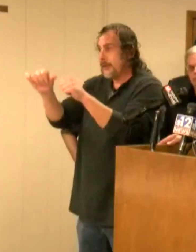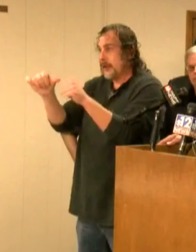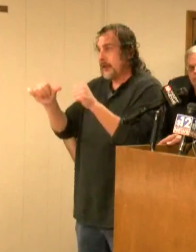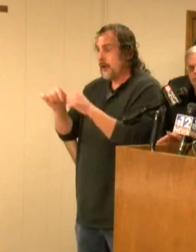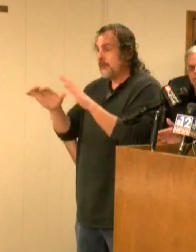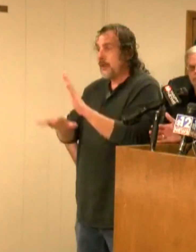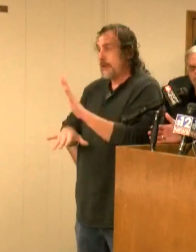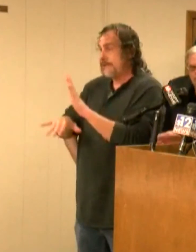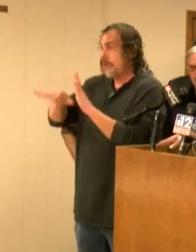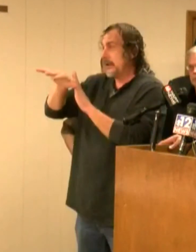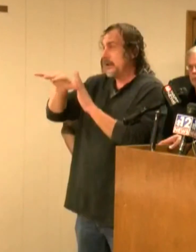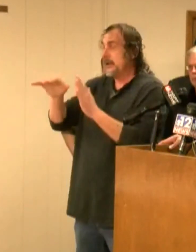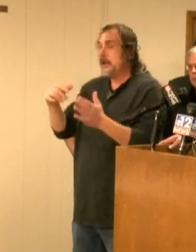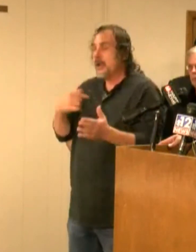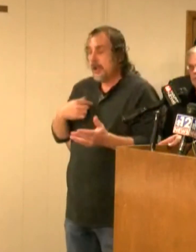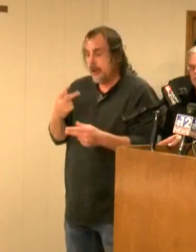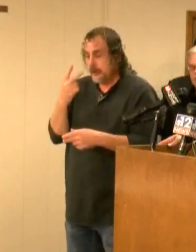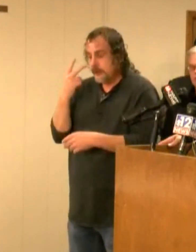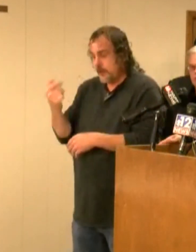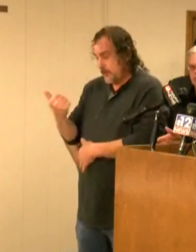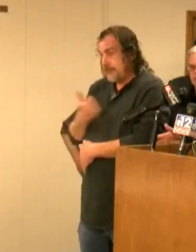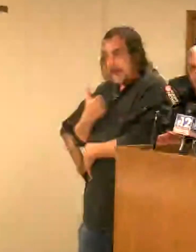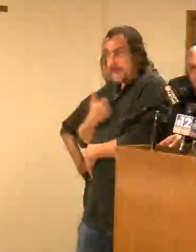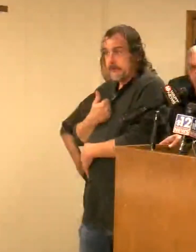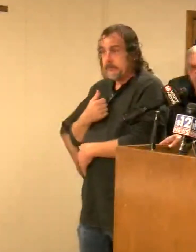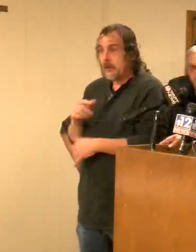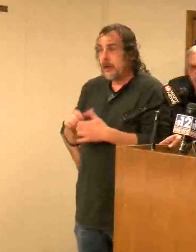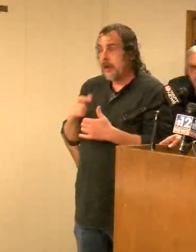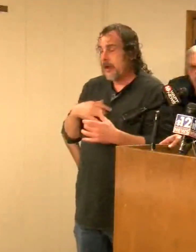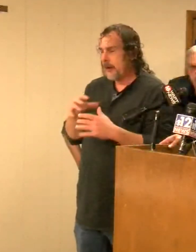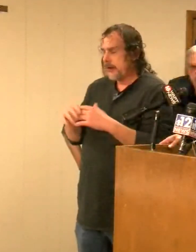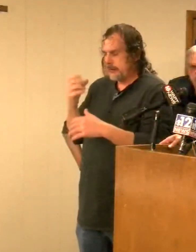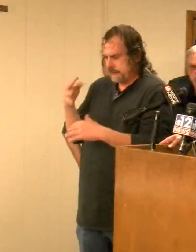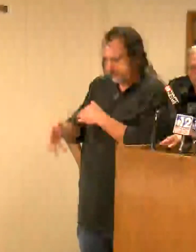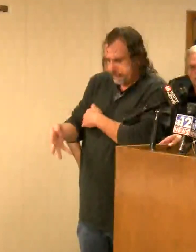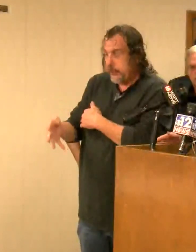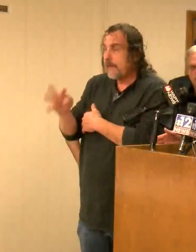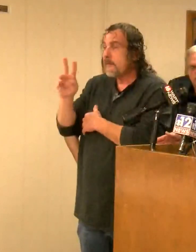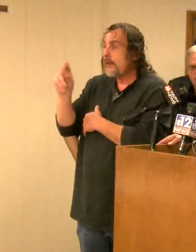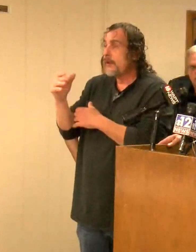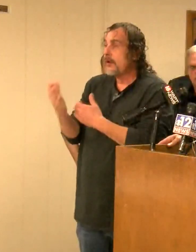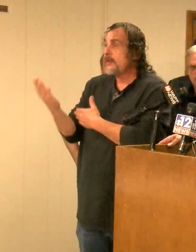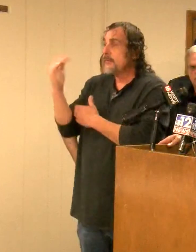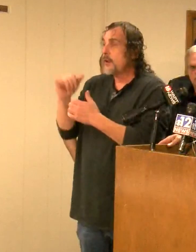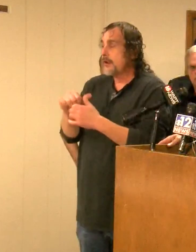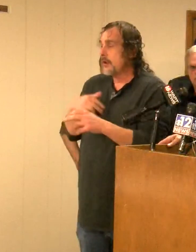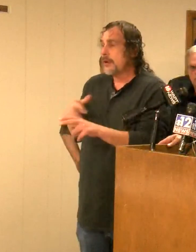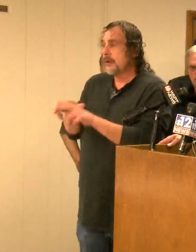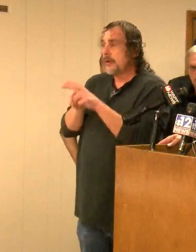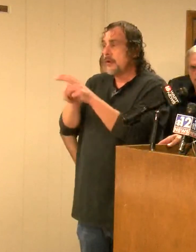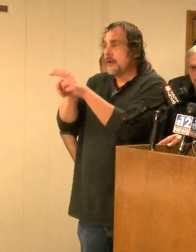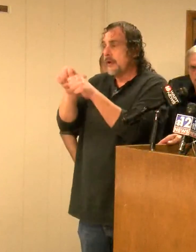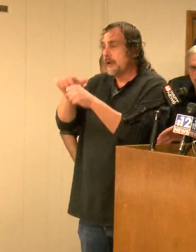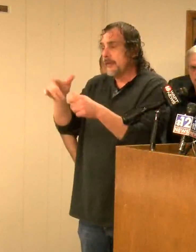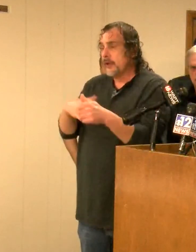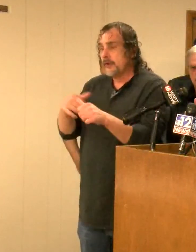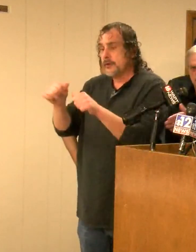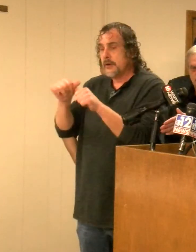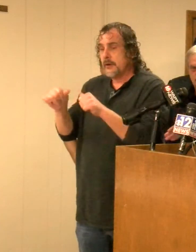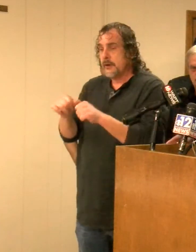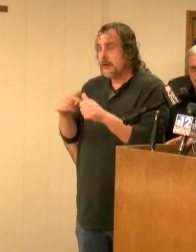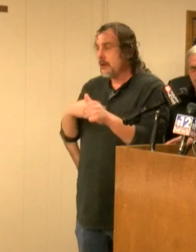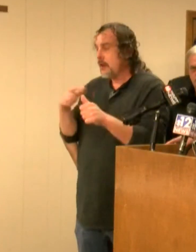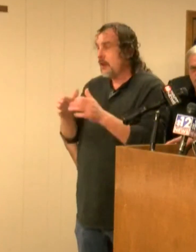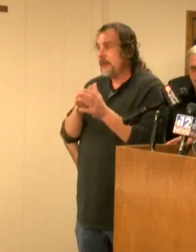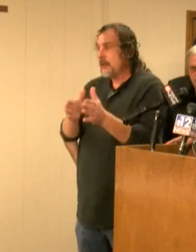are flooding. I saw firsthand. I got up about 4:30 in the morning, decided to ride in some of the affected areas. On all